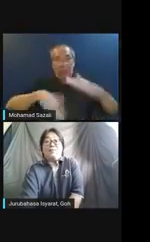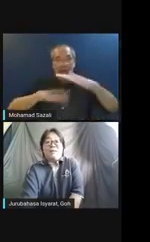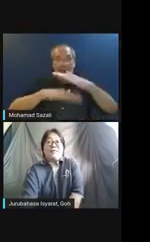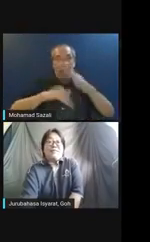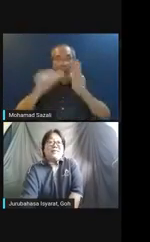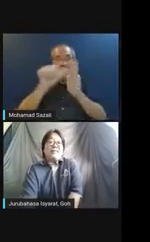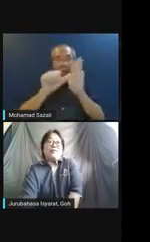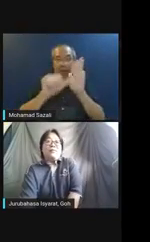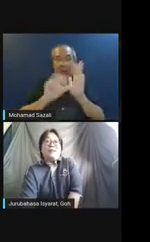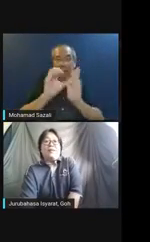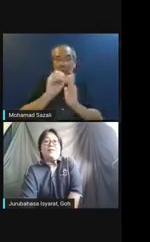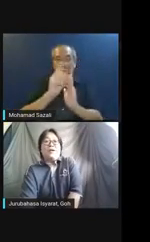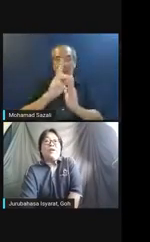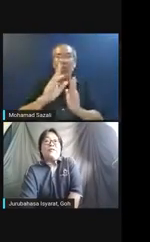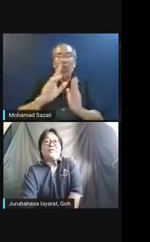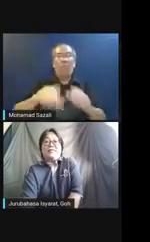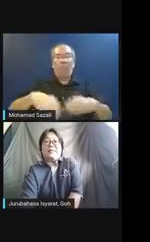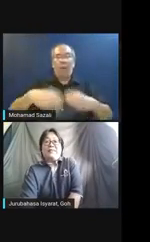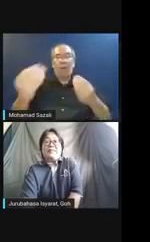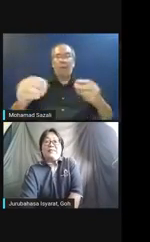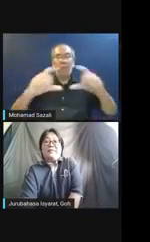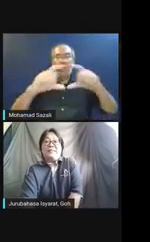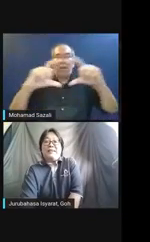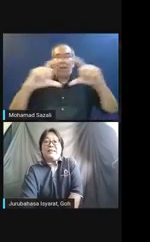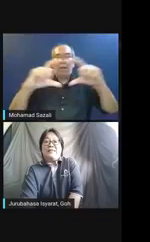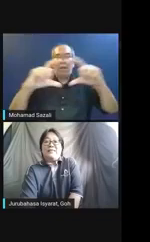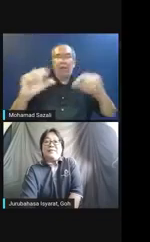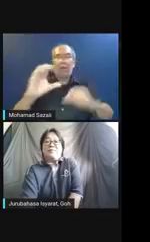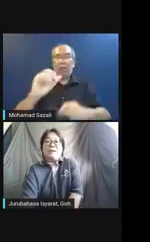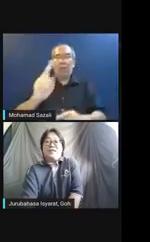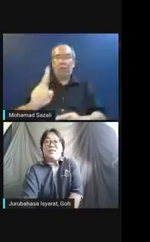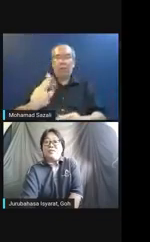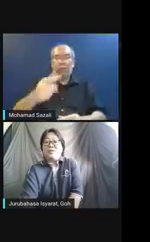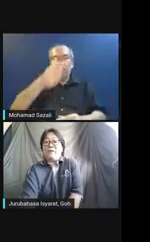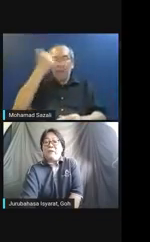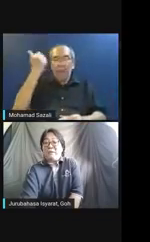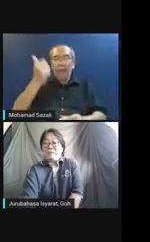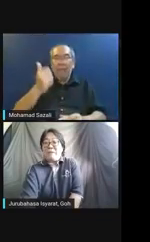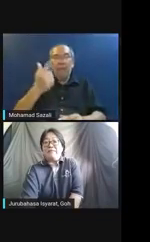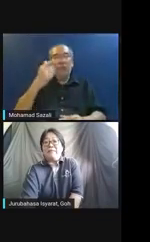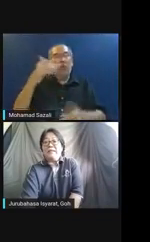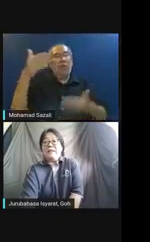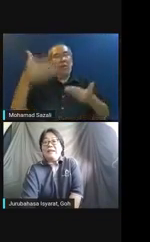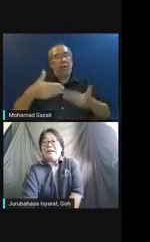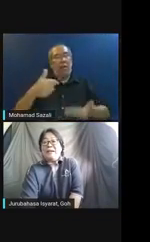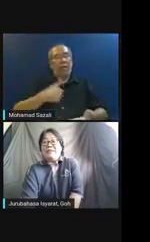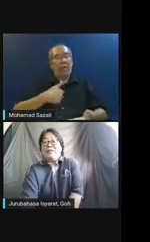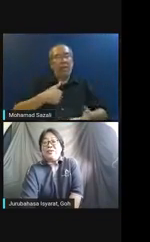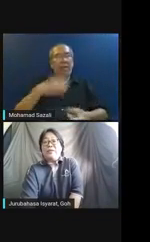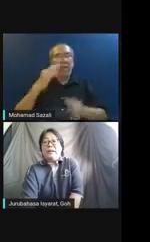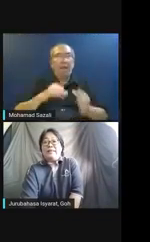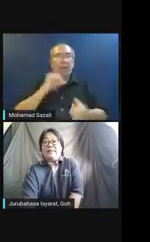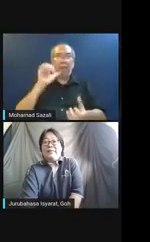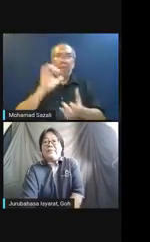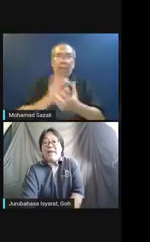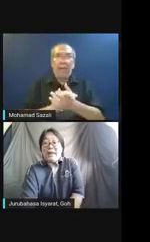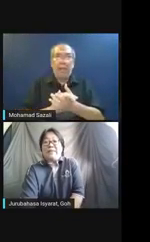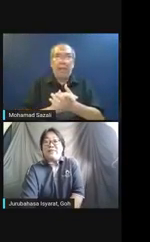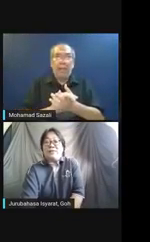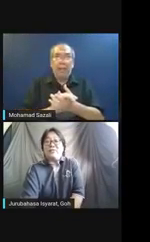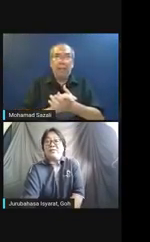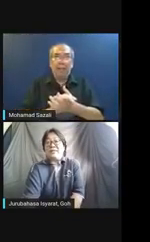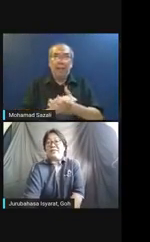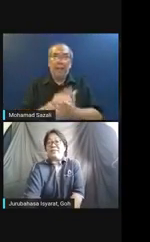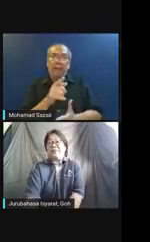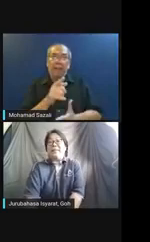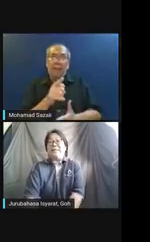As I mentioned just now, that we are all registered under the Malaysian Social Welfare Department, and also under the Act